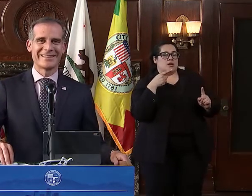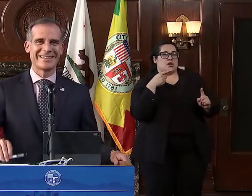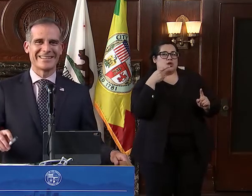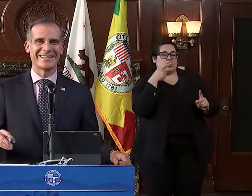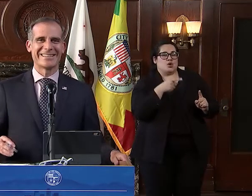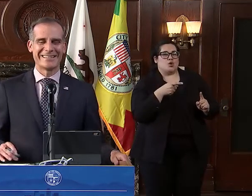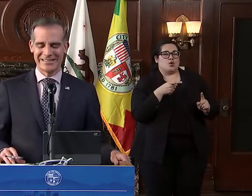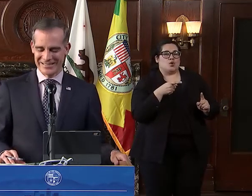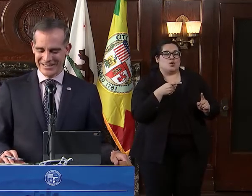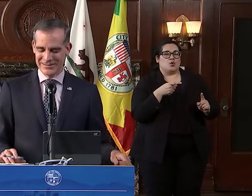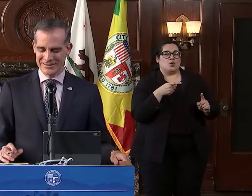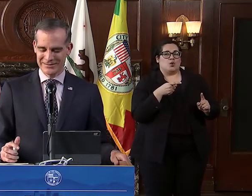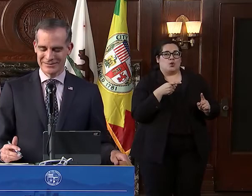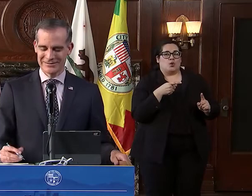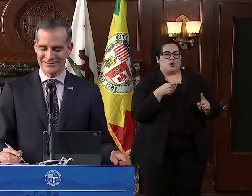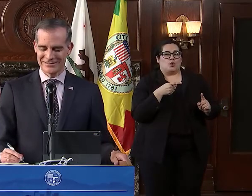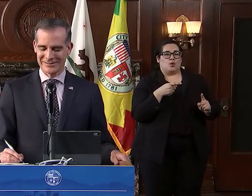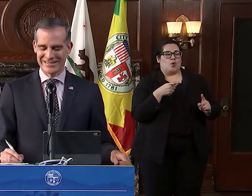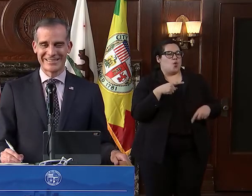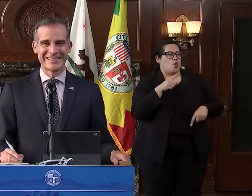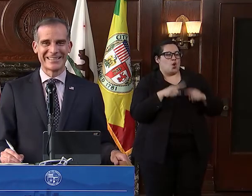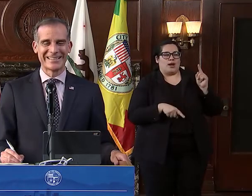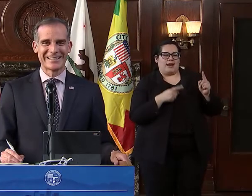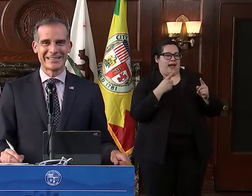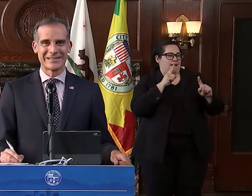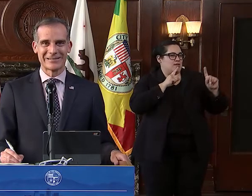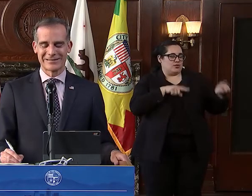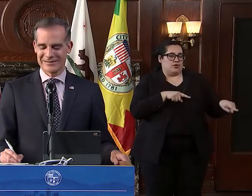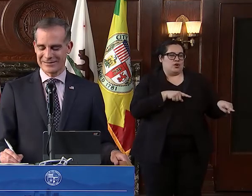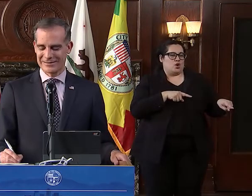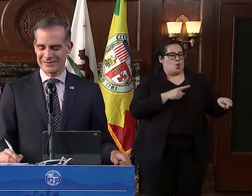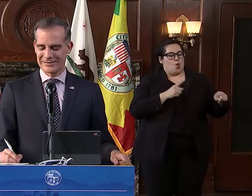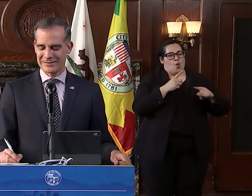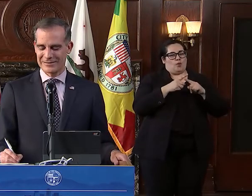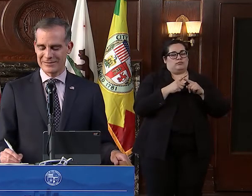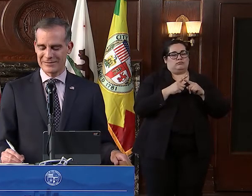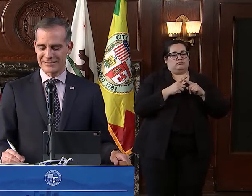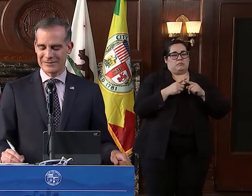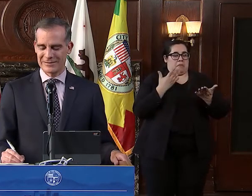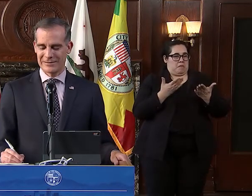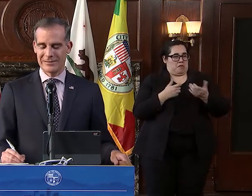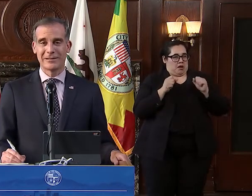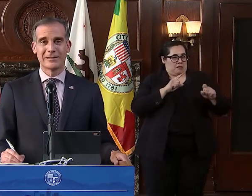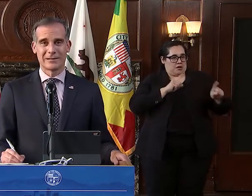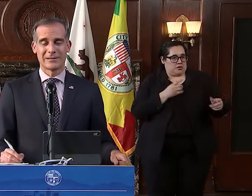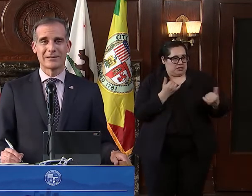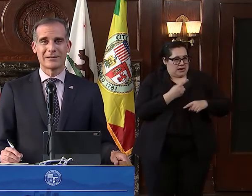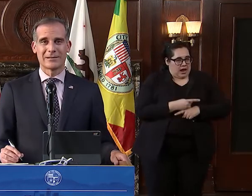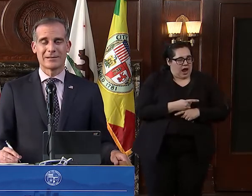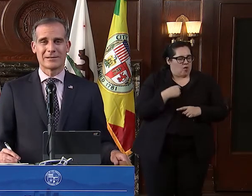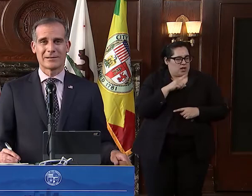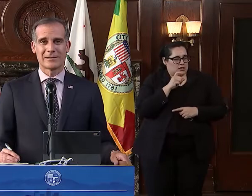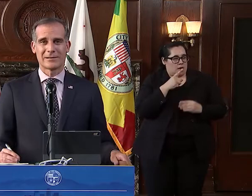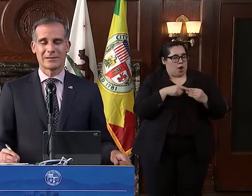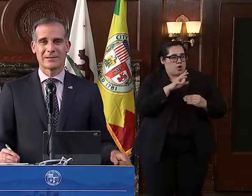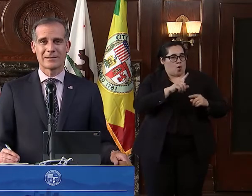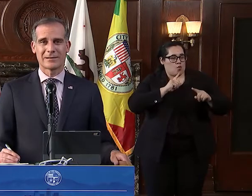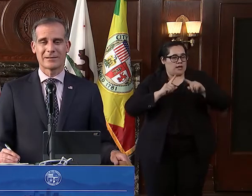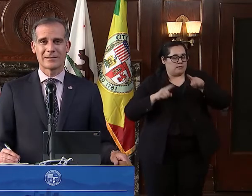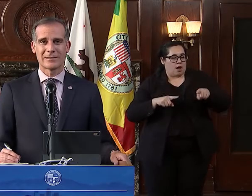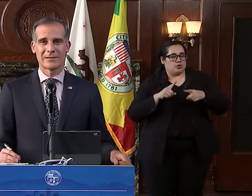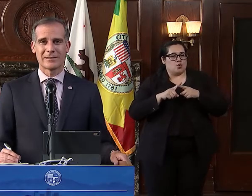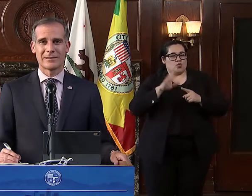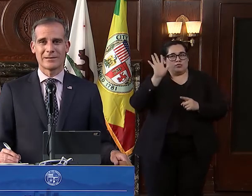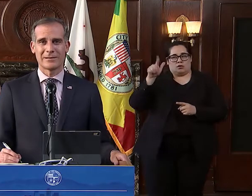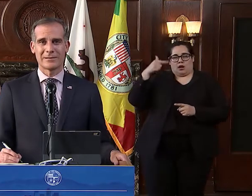your Naval Reserve uniform Yes. and couldn't answer. Correct. So I'm wondering if you might be able to answer a question today. I was asking about your response to the